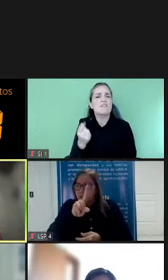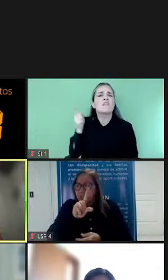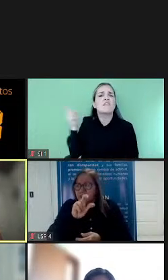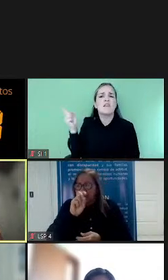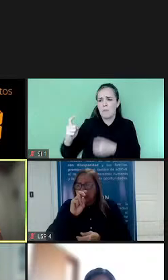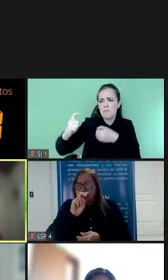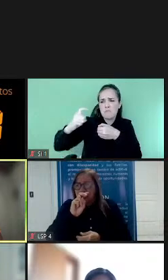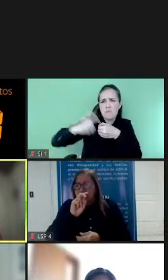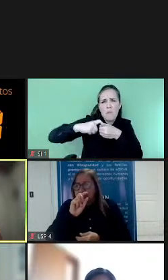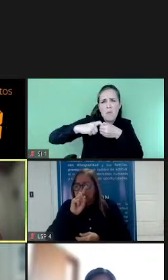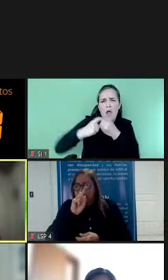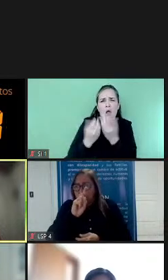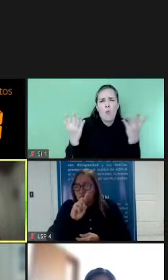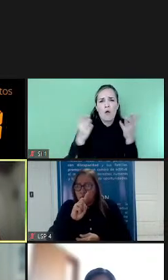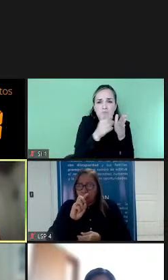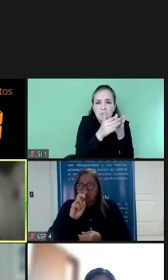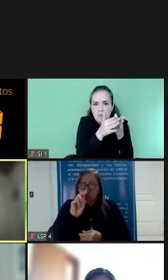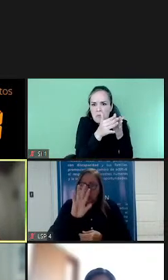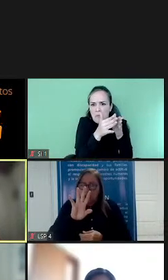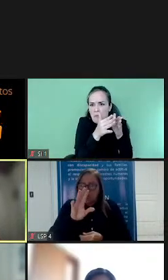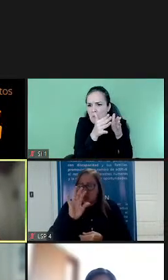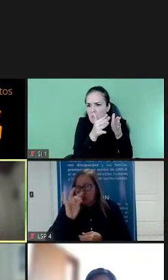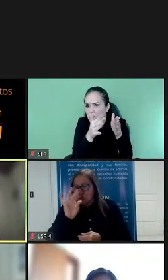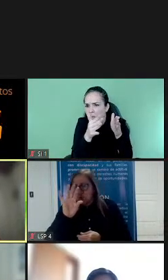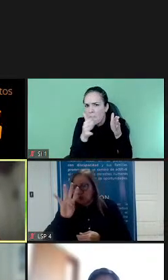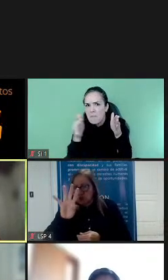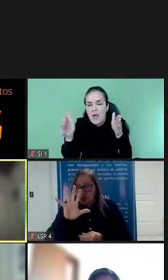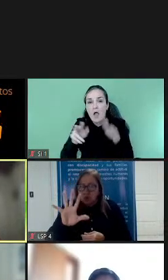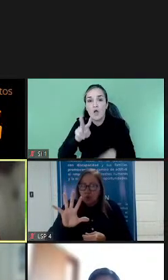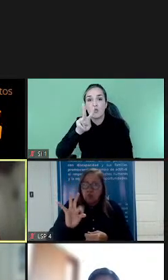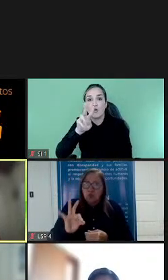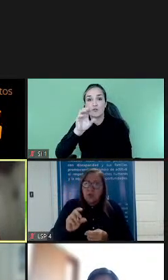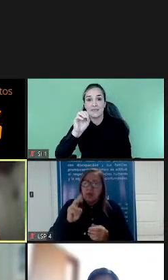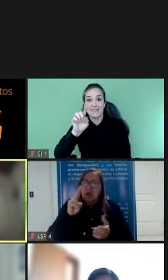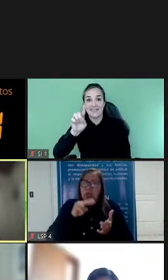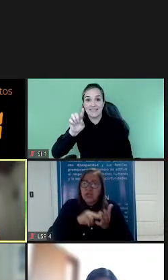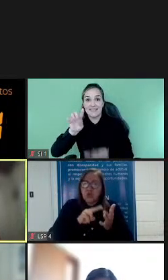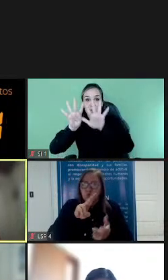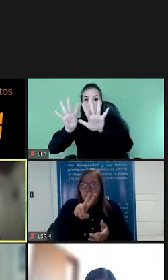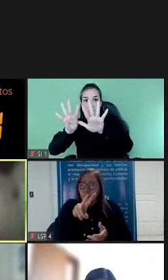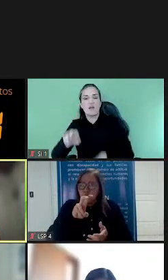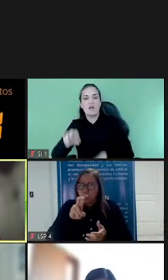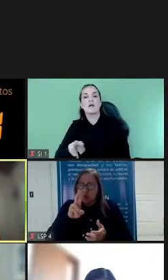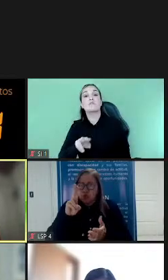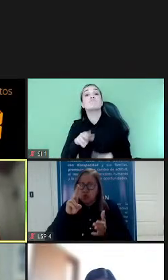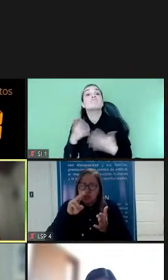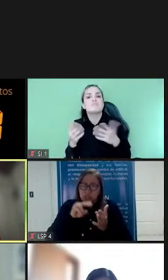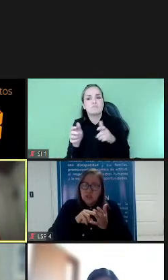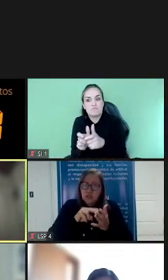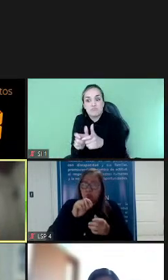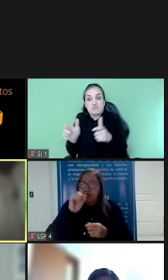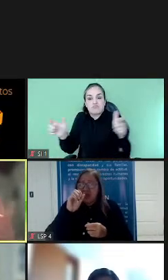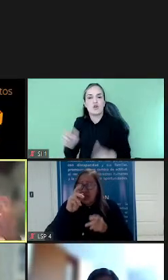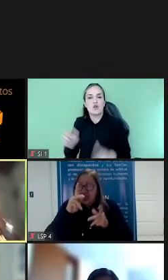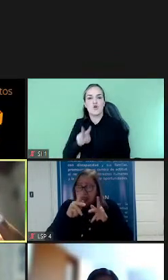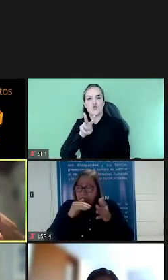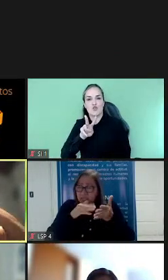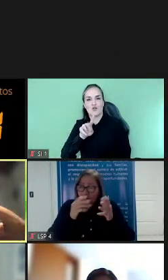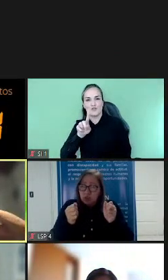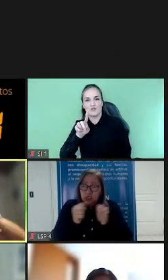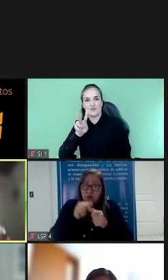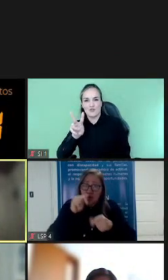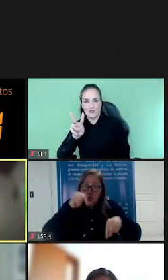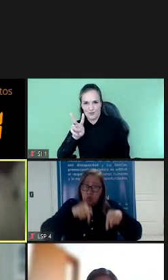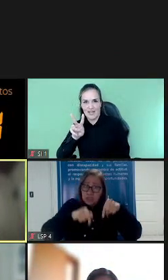200 2 859 students in 2016 and 20 19 we went on to